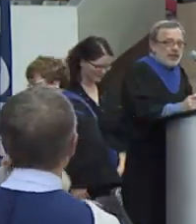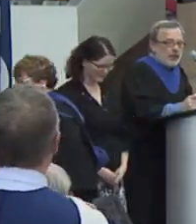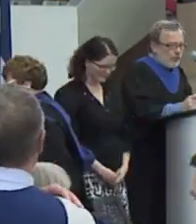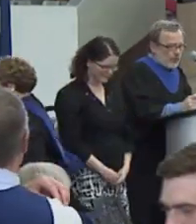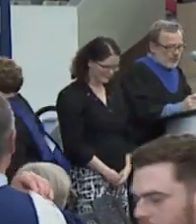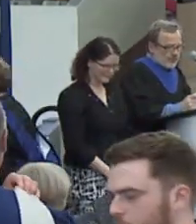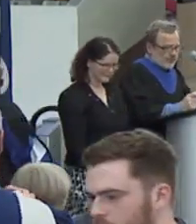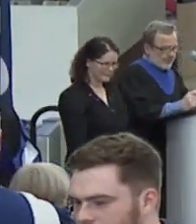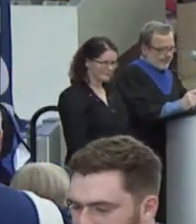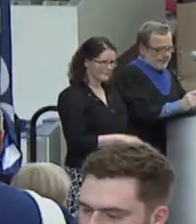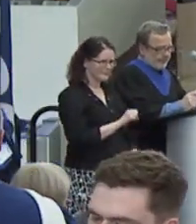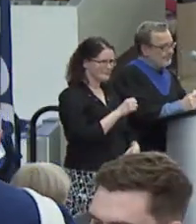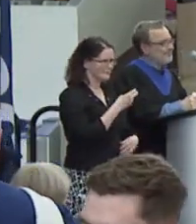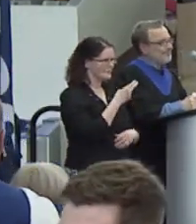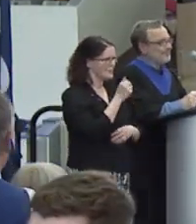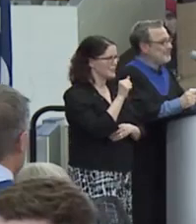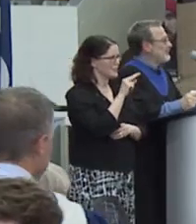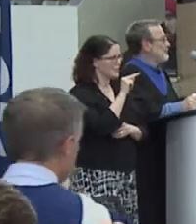Shannon Ubels.